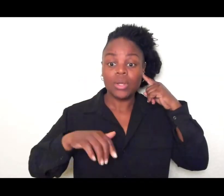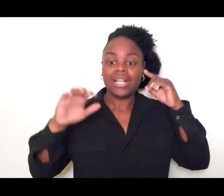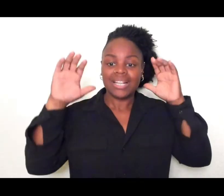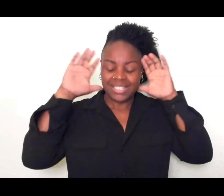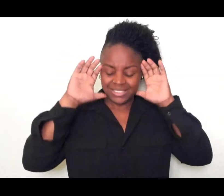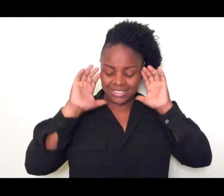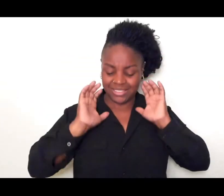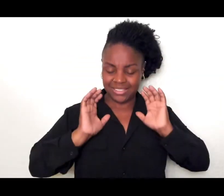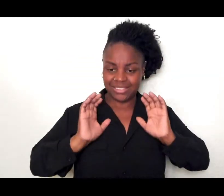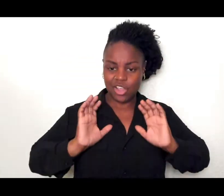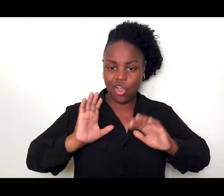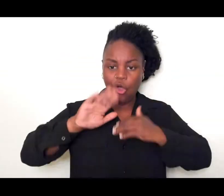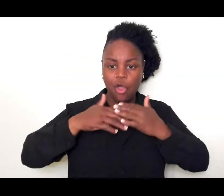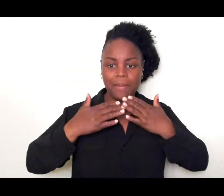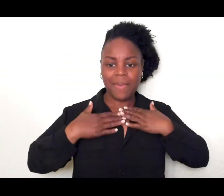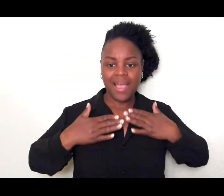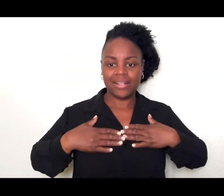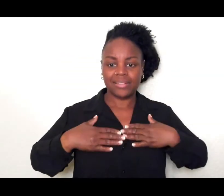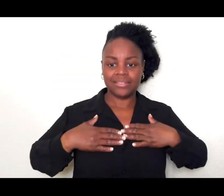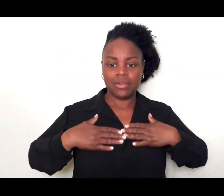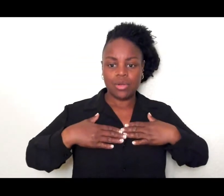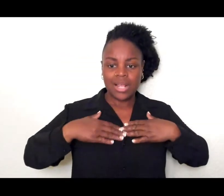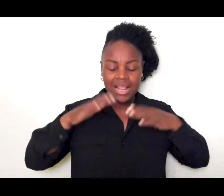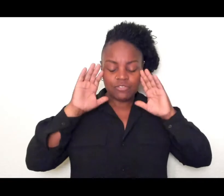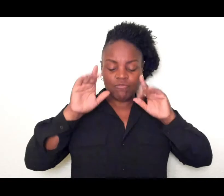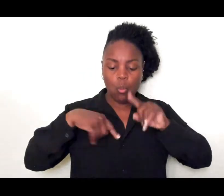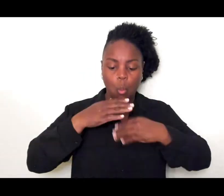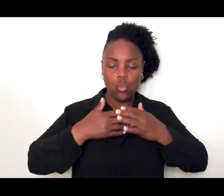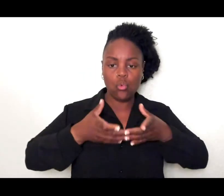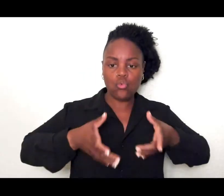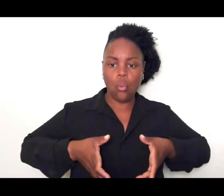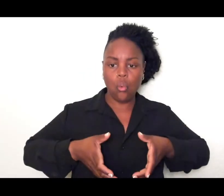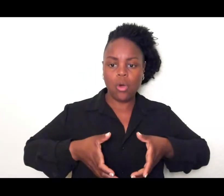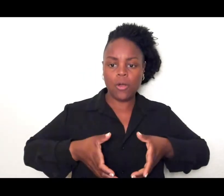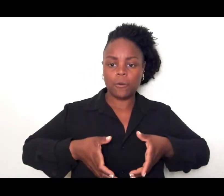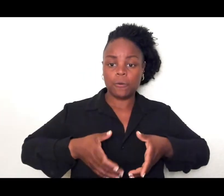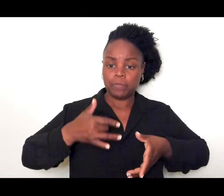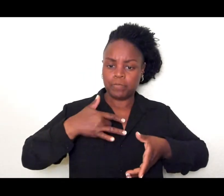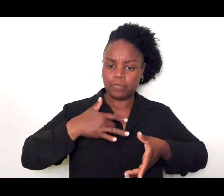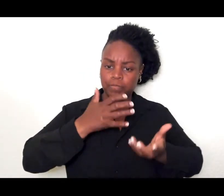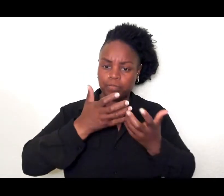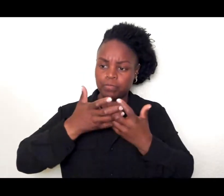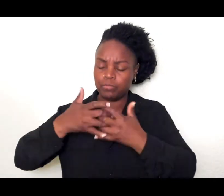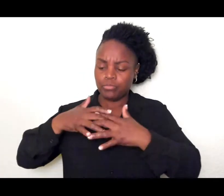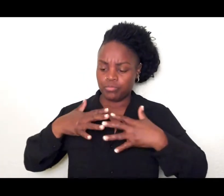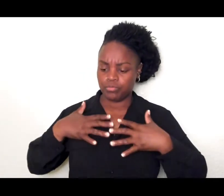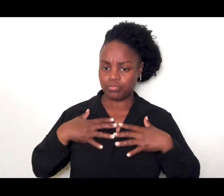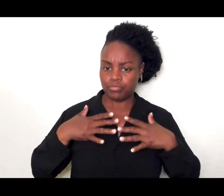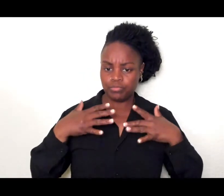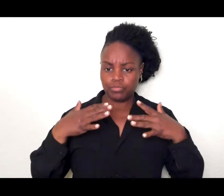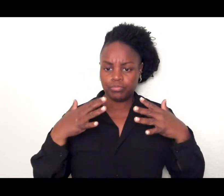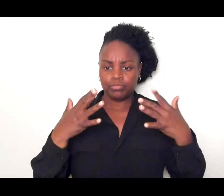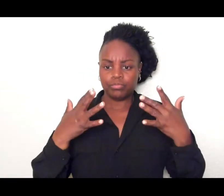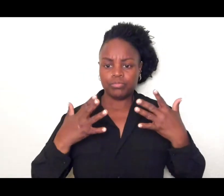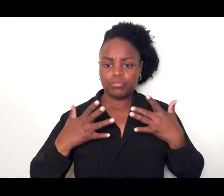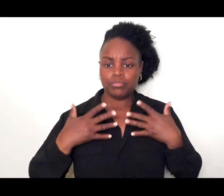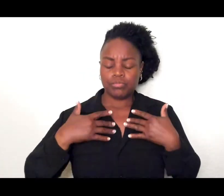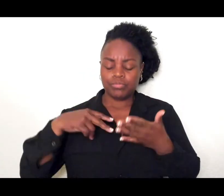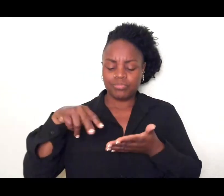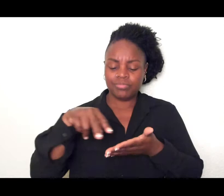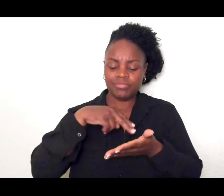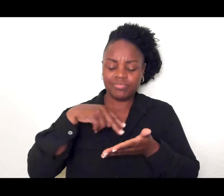I turn to my community, and they too are selective of which Black lives matter to them. They don't think Black disabled